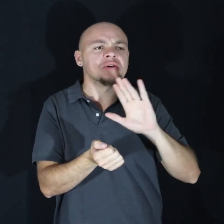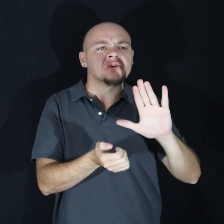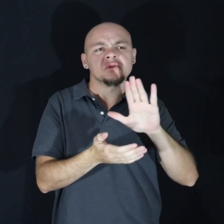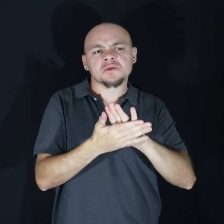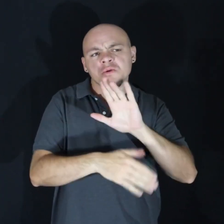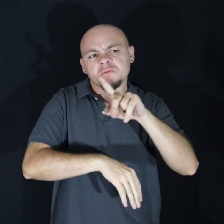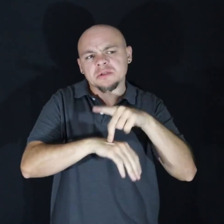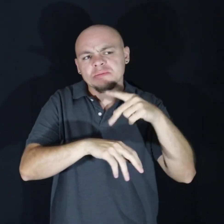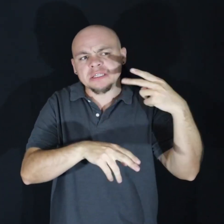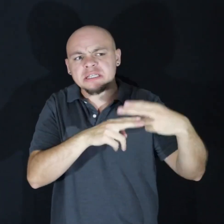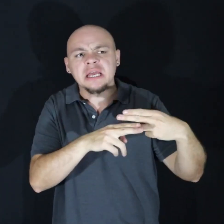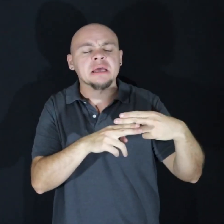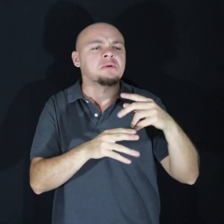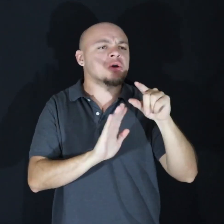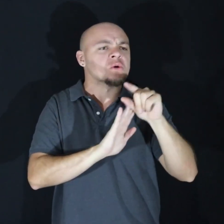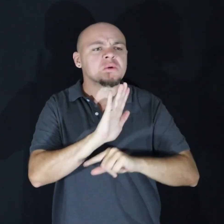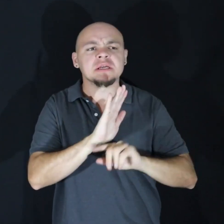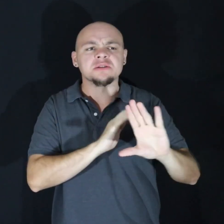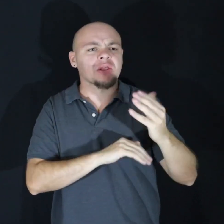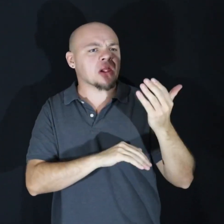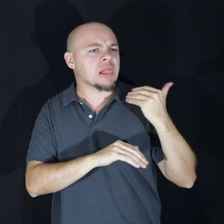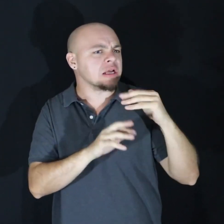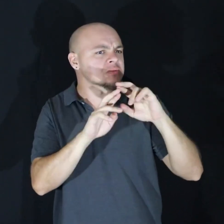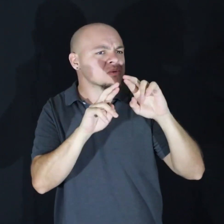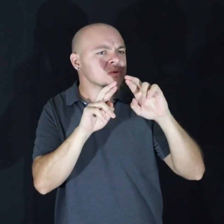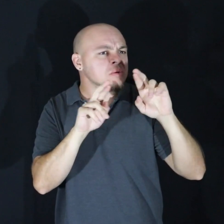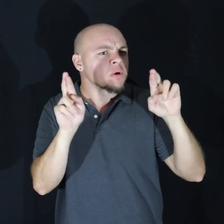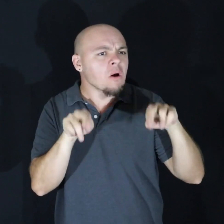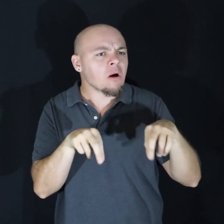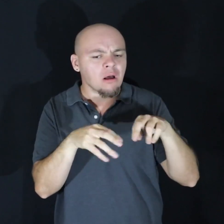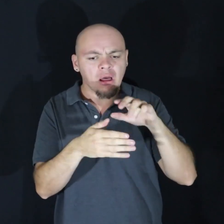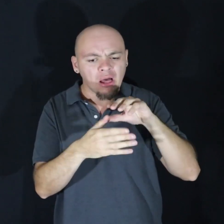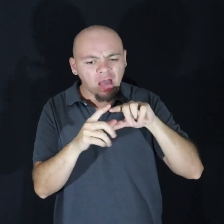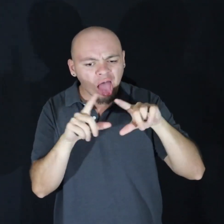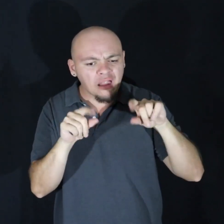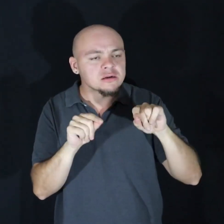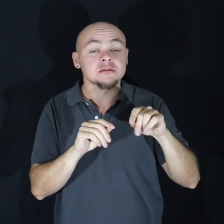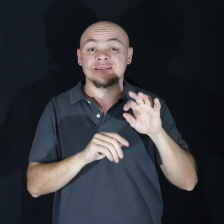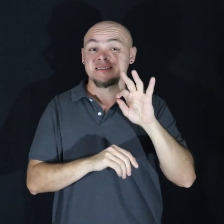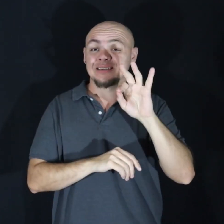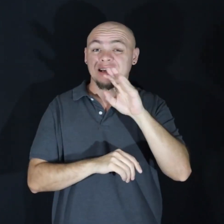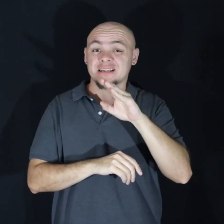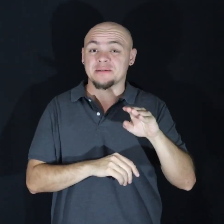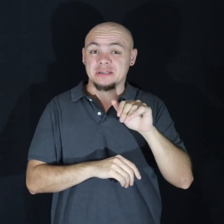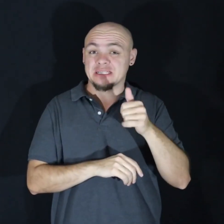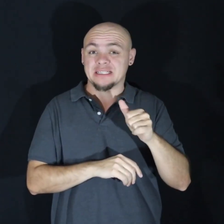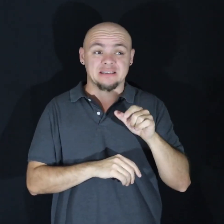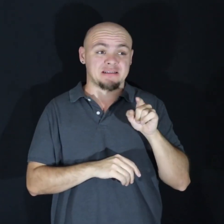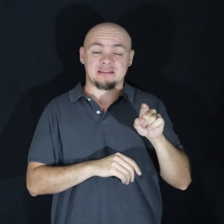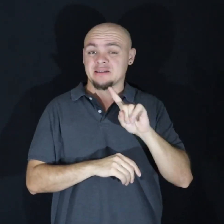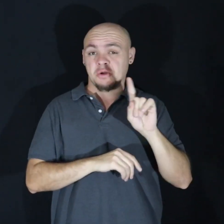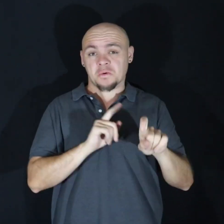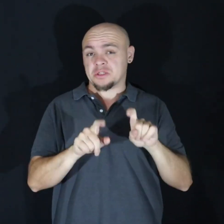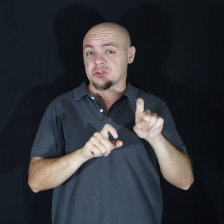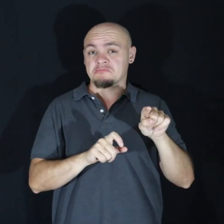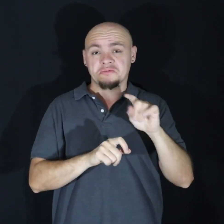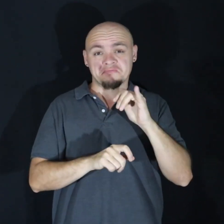teacher? What grades did they get on their last report card? 9 times out of 10, they miss the majority of these